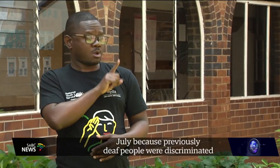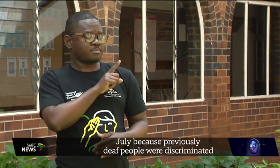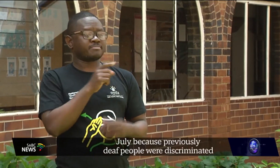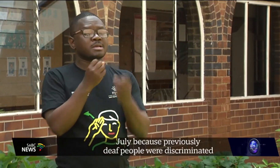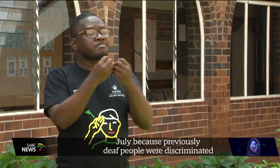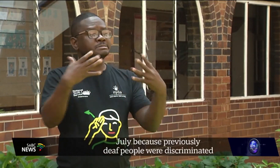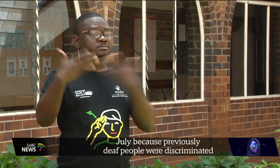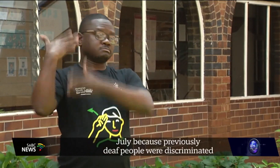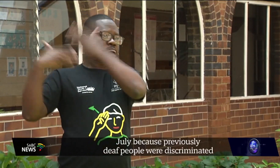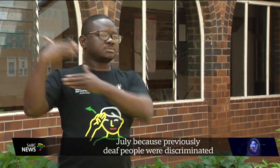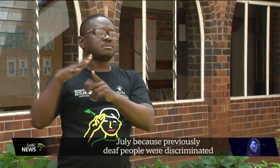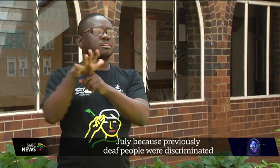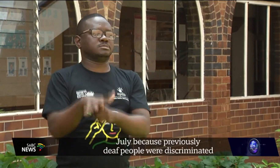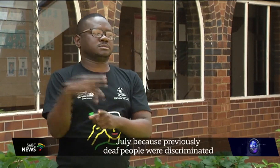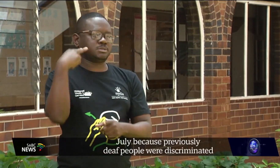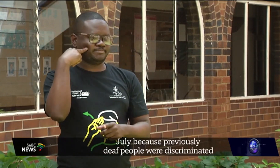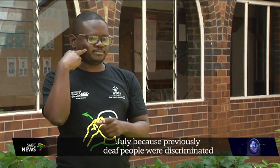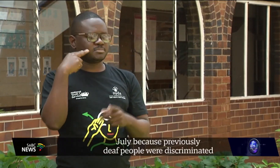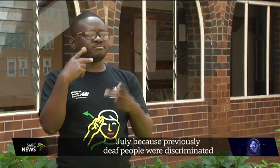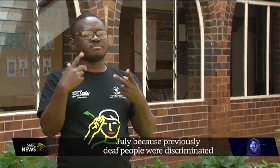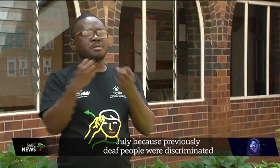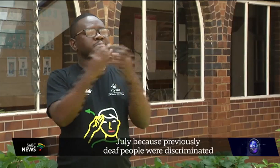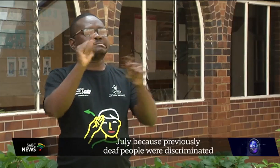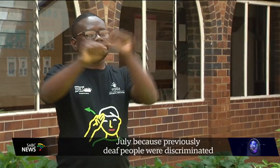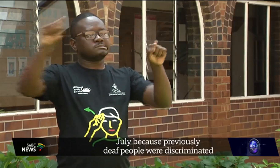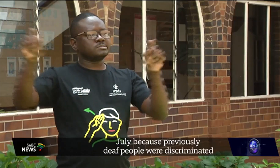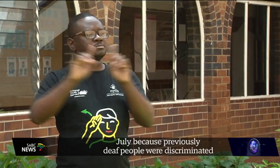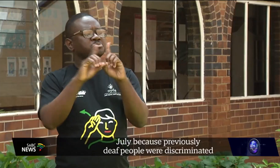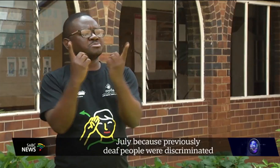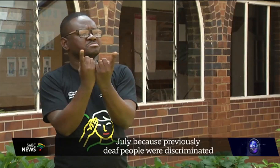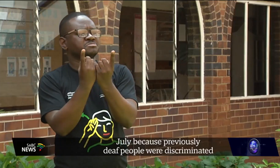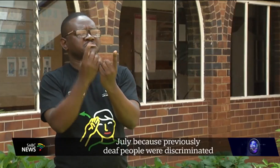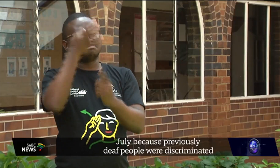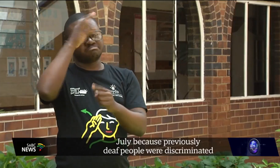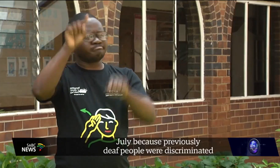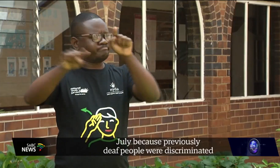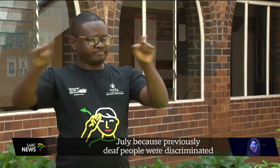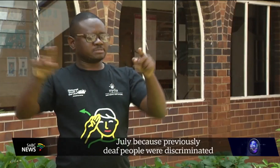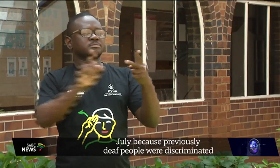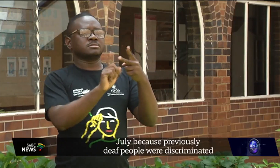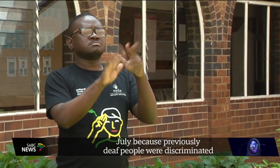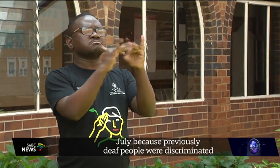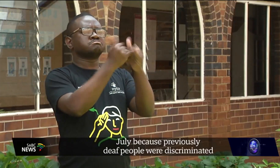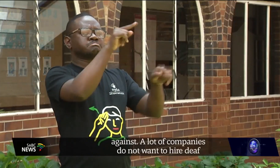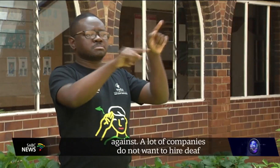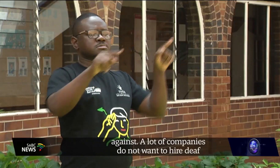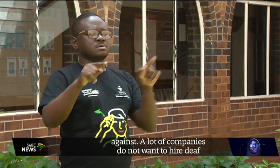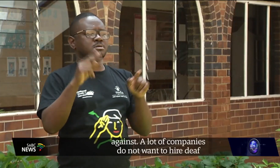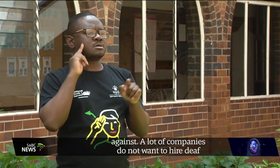thabile thata, because previously rena batho ba deaf we were getting discriminated because the companies tse